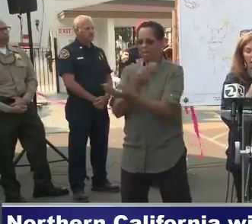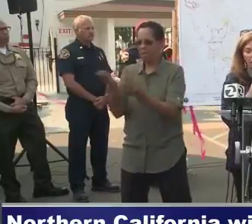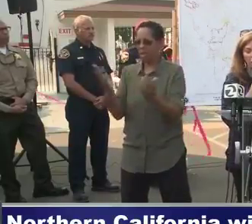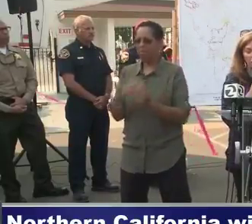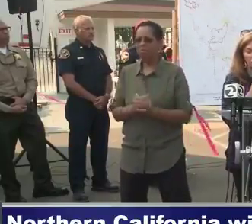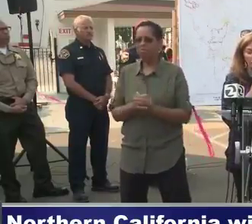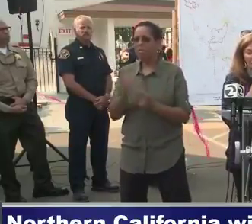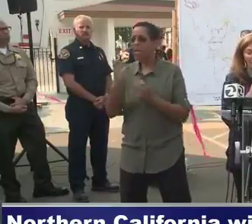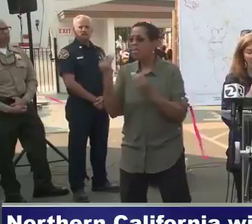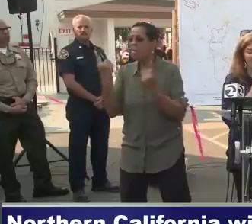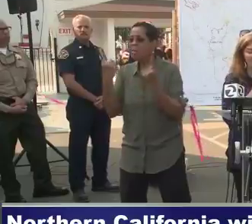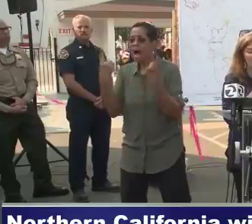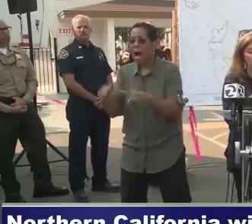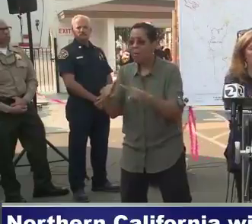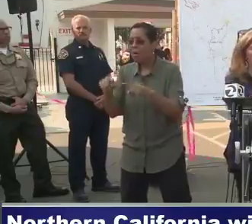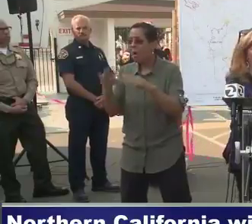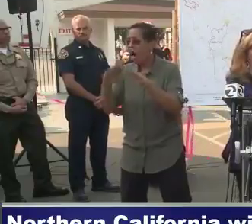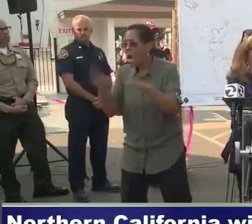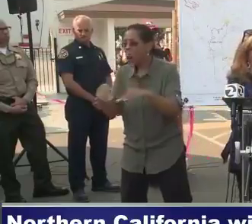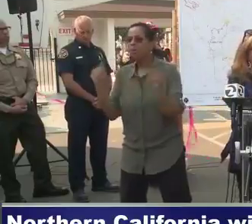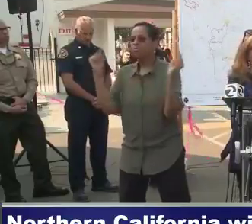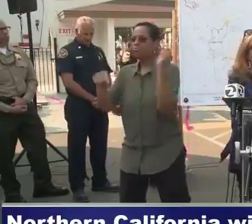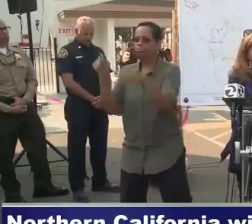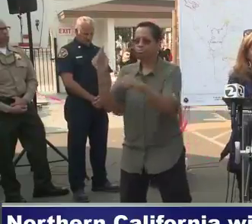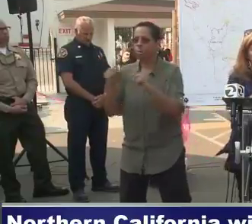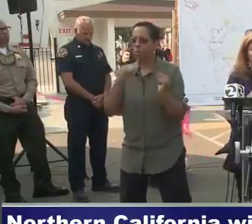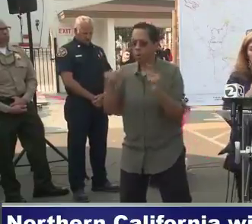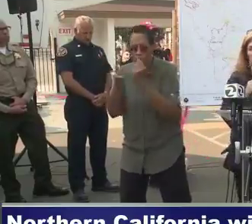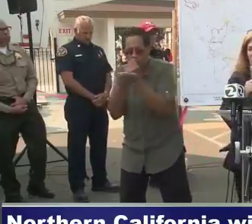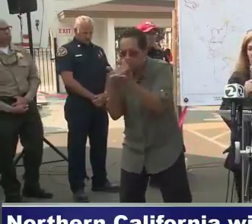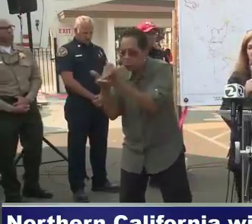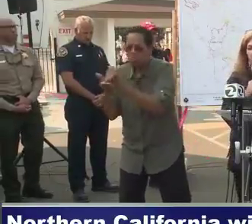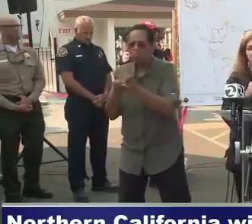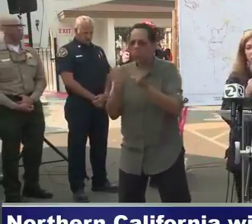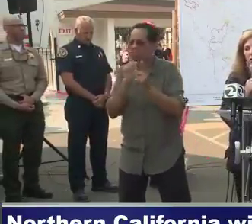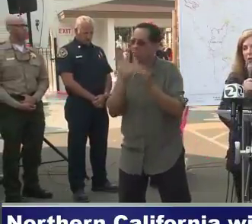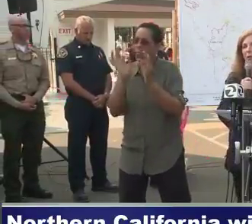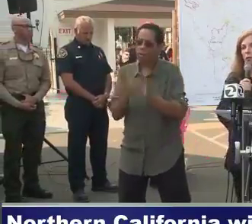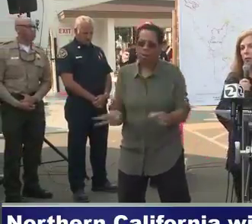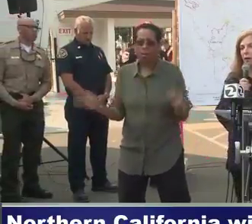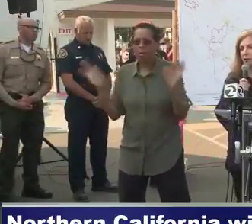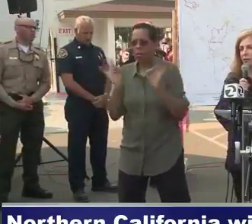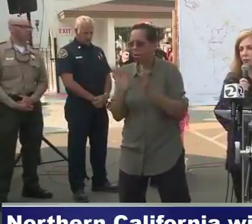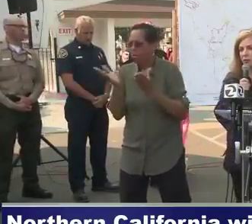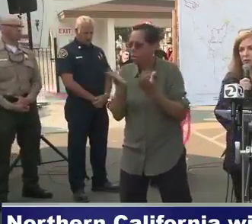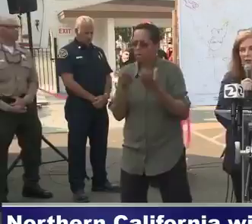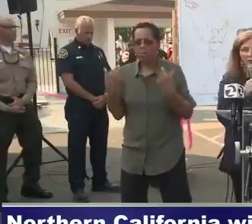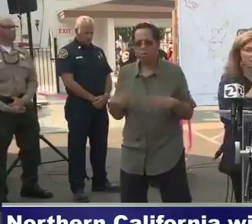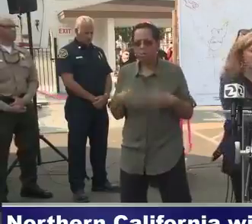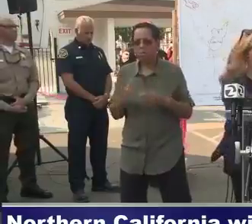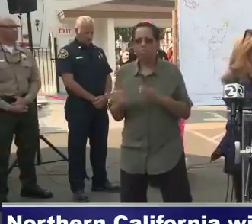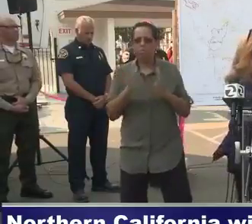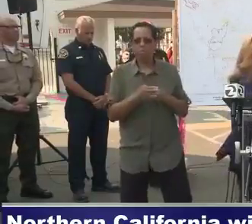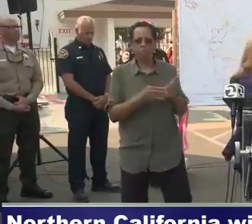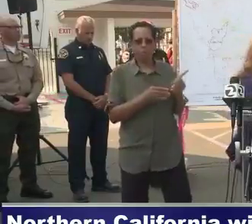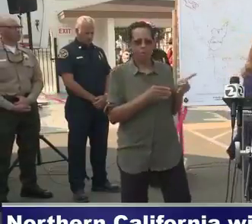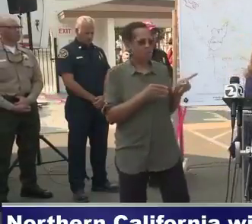will help you to access critical resources. Mayor Corsi will tell you a little bit more about these resources.